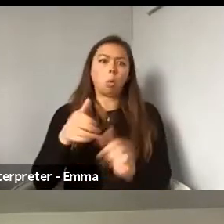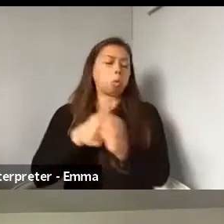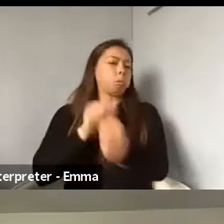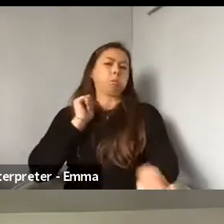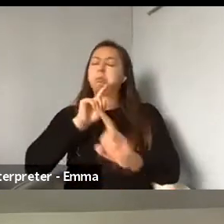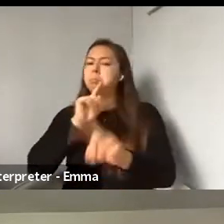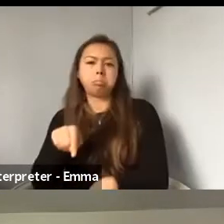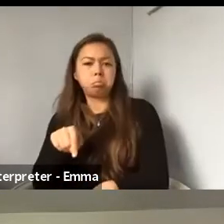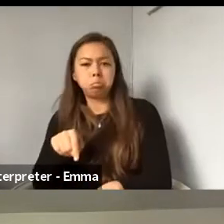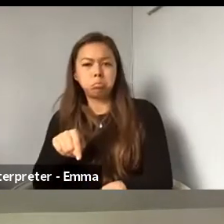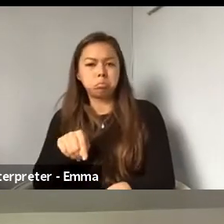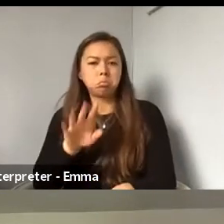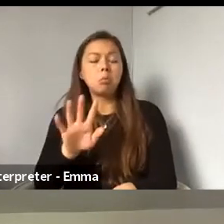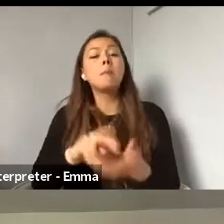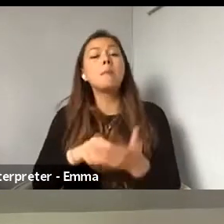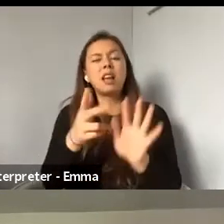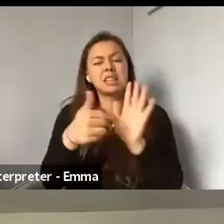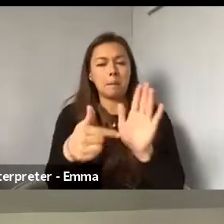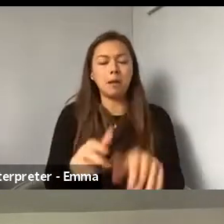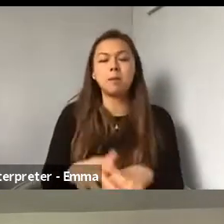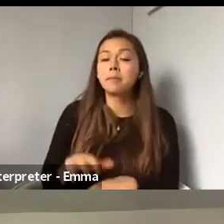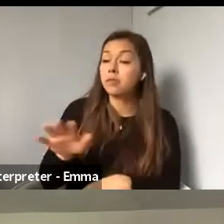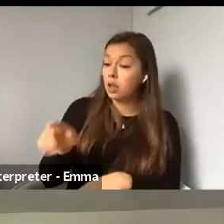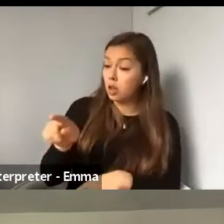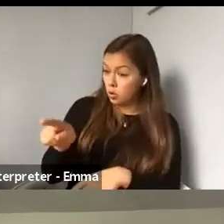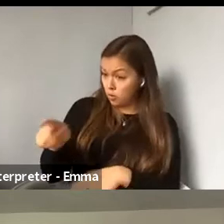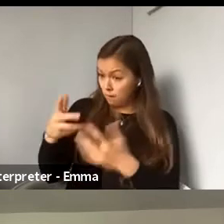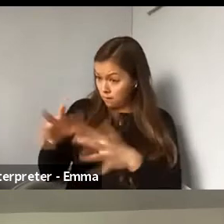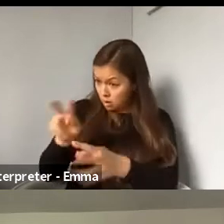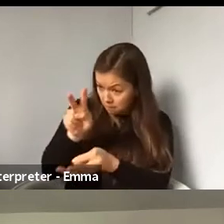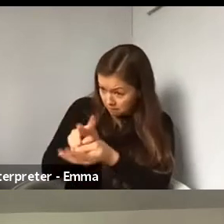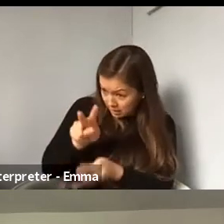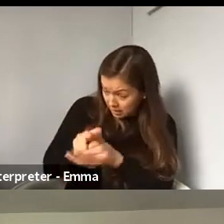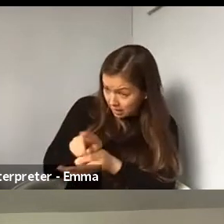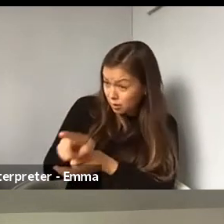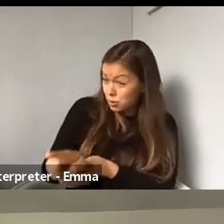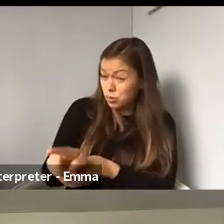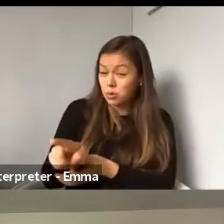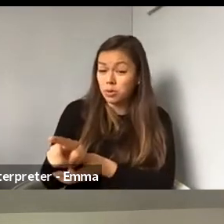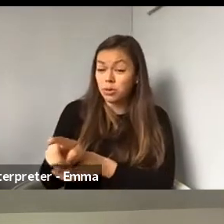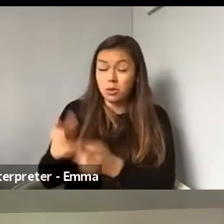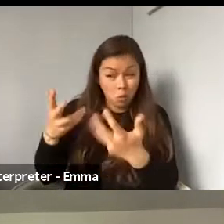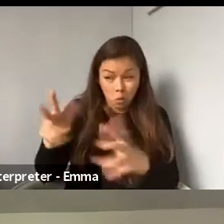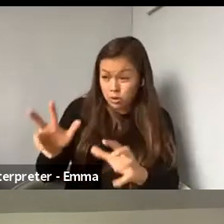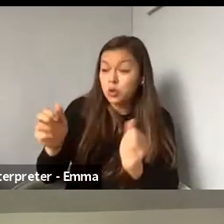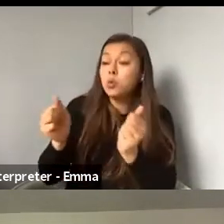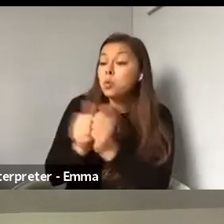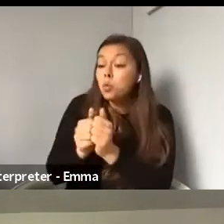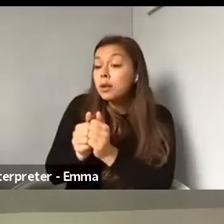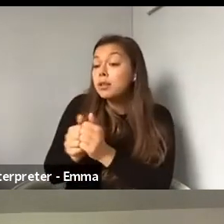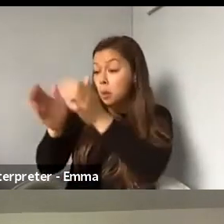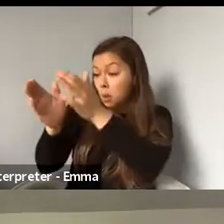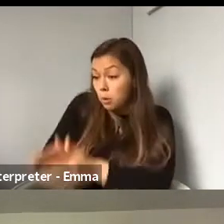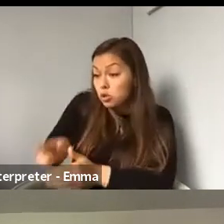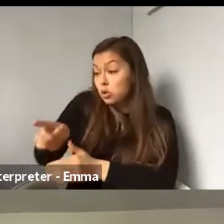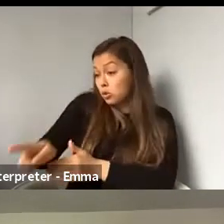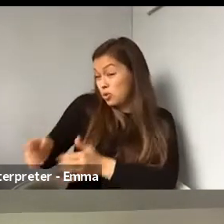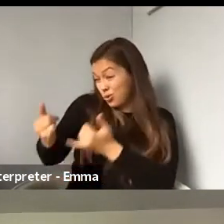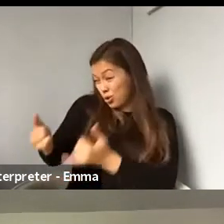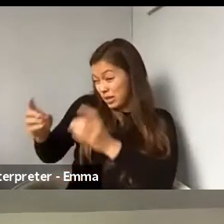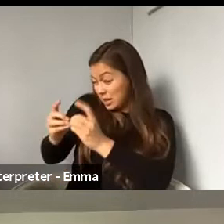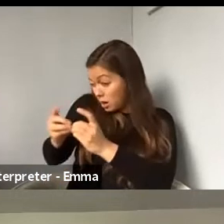So we said, have you ever had sex when you didn't want to with the person or people you're currently dating, or if you're not currently dating, the person or people you most recently